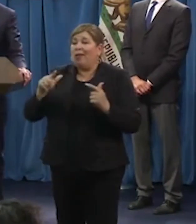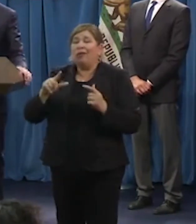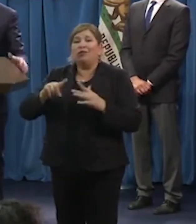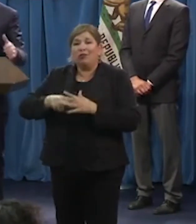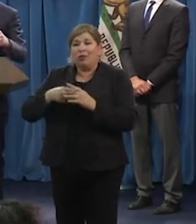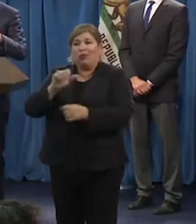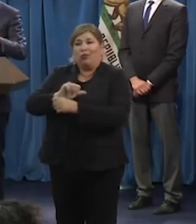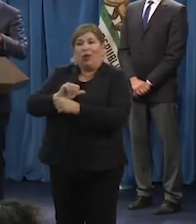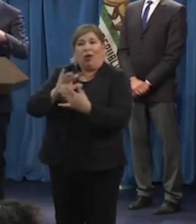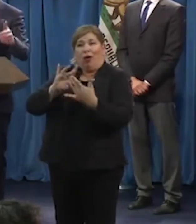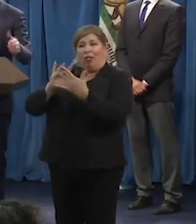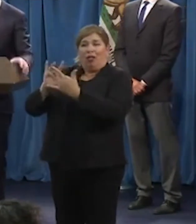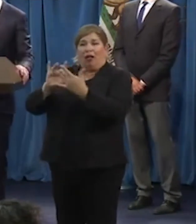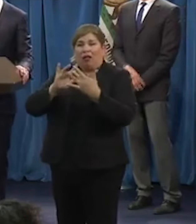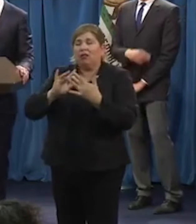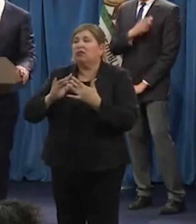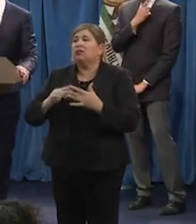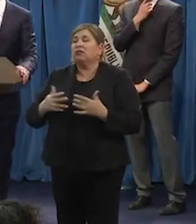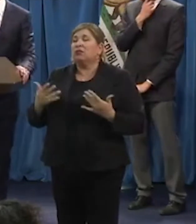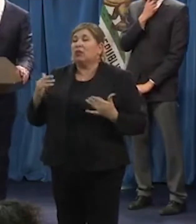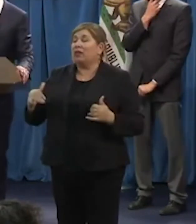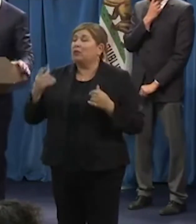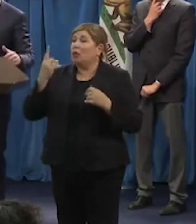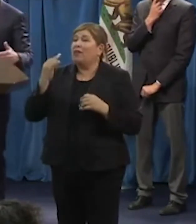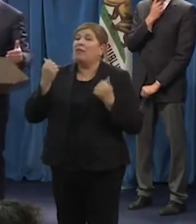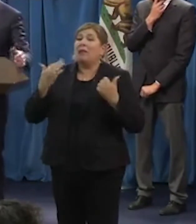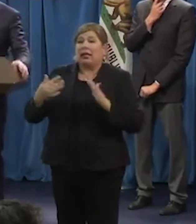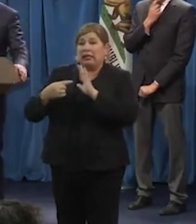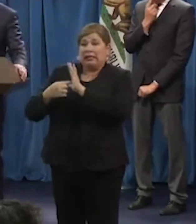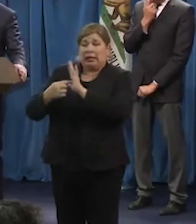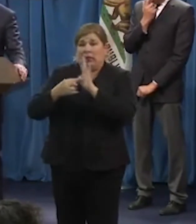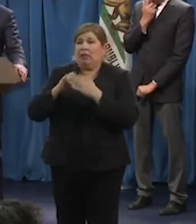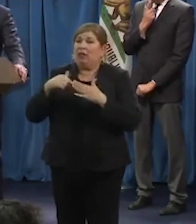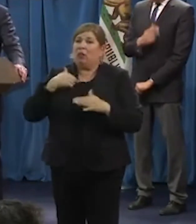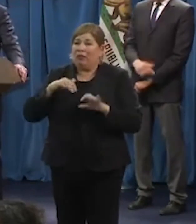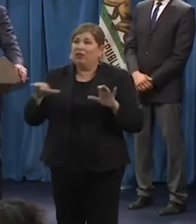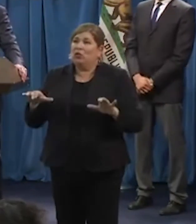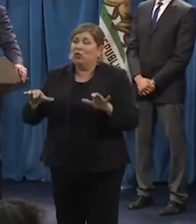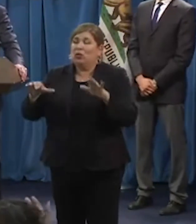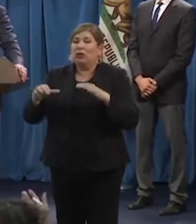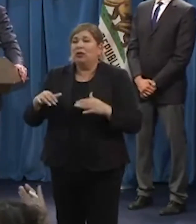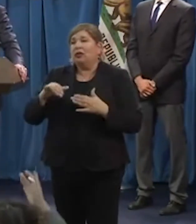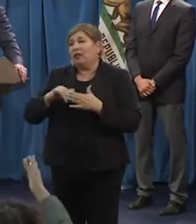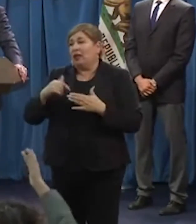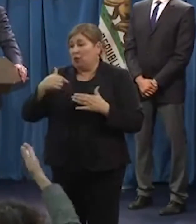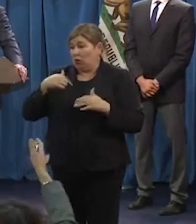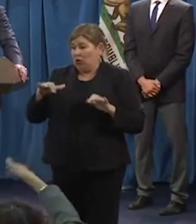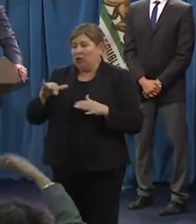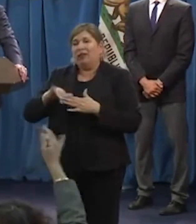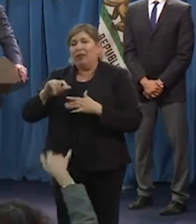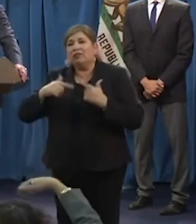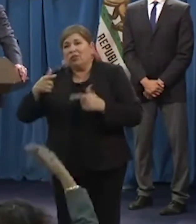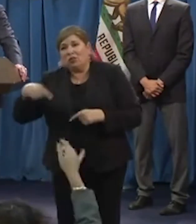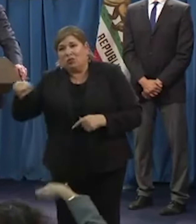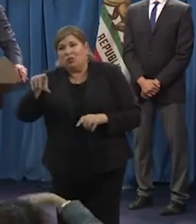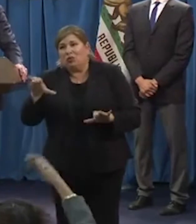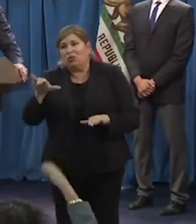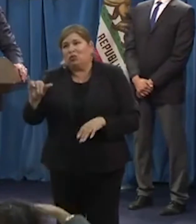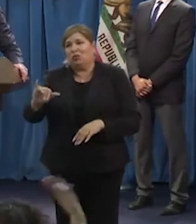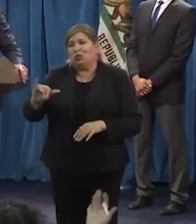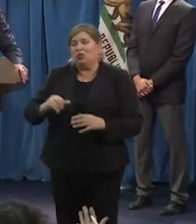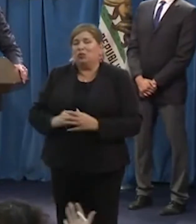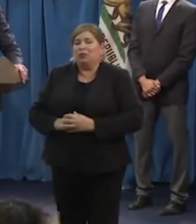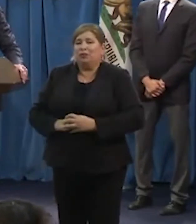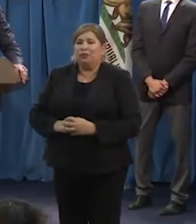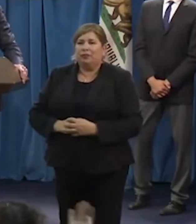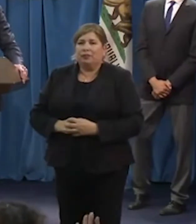so that's just one of many examples of what we're doing, the kind of things you and I, everybody else should be doing. So are your kids still in school? How should things happen